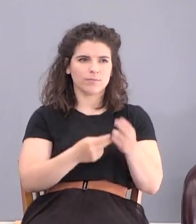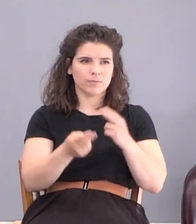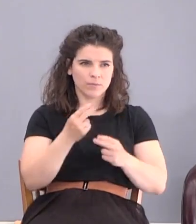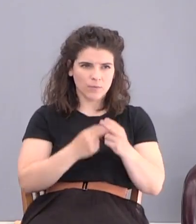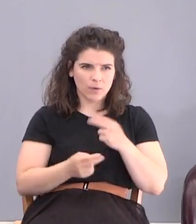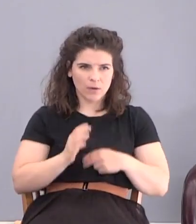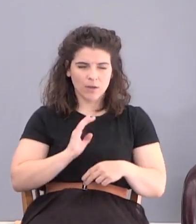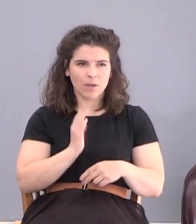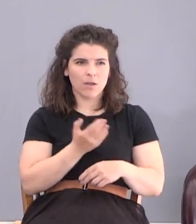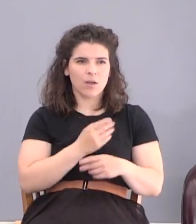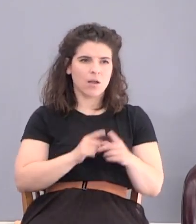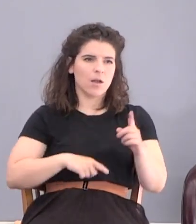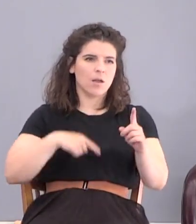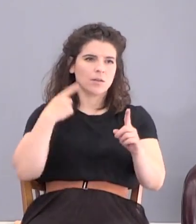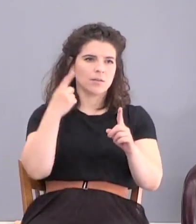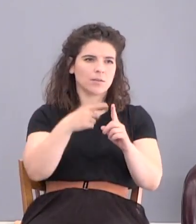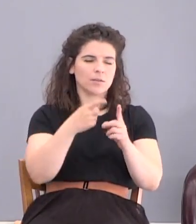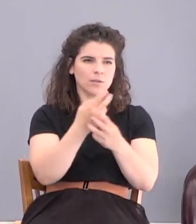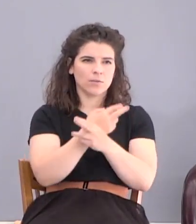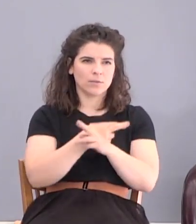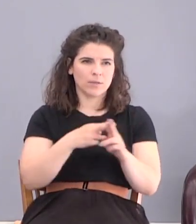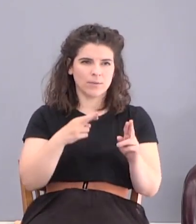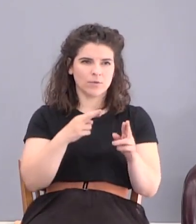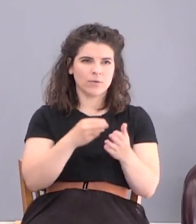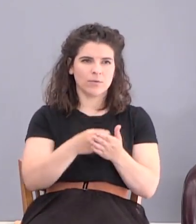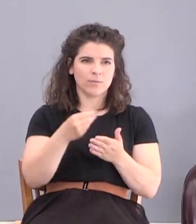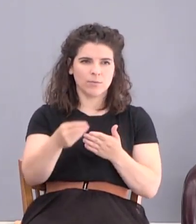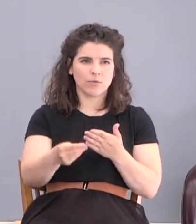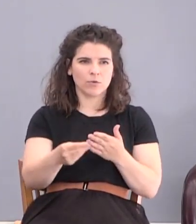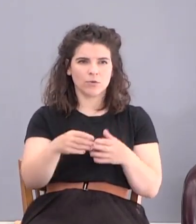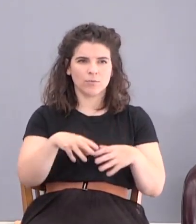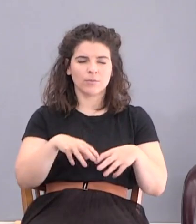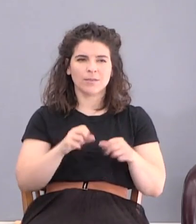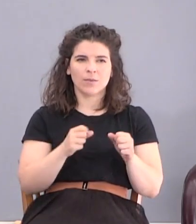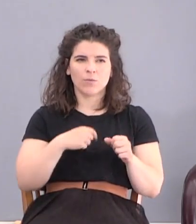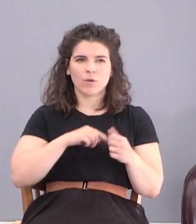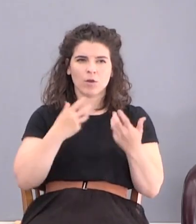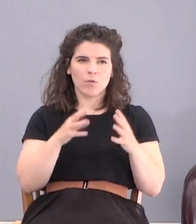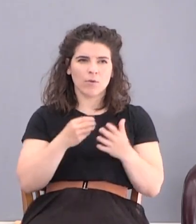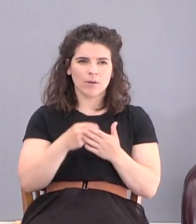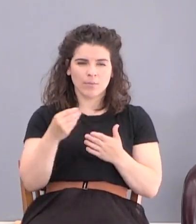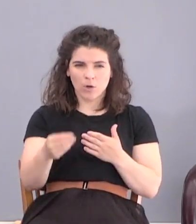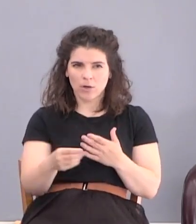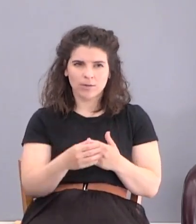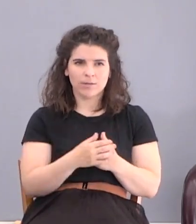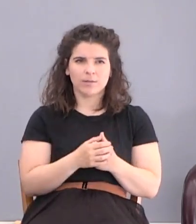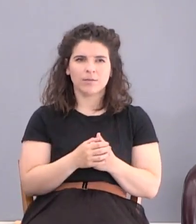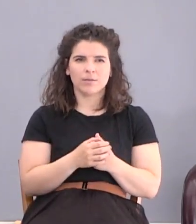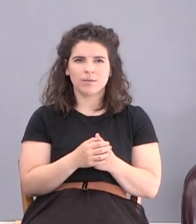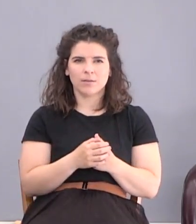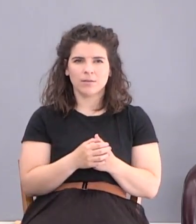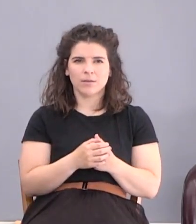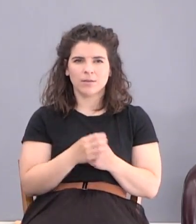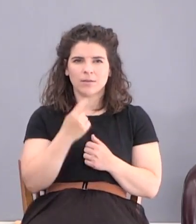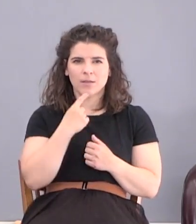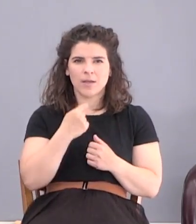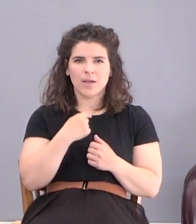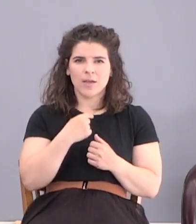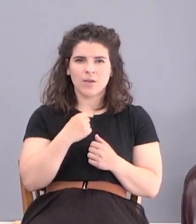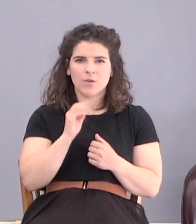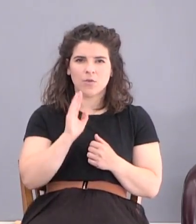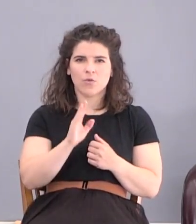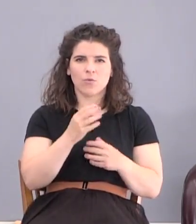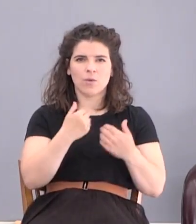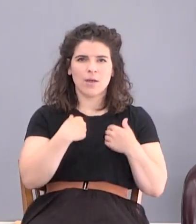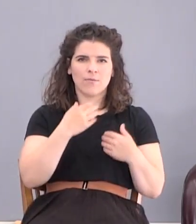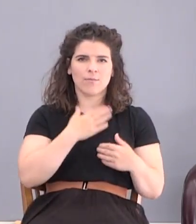inheritance until the redemption of the purchased possession. We're already purchased. And he's saying, you're